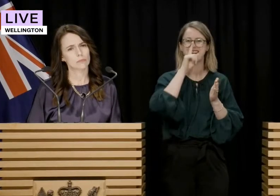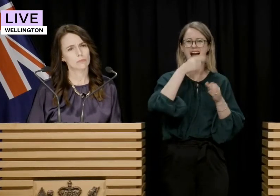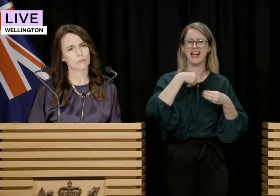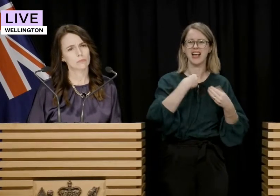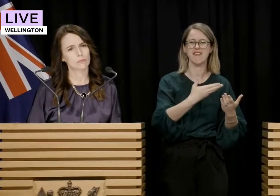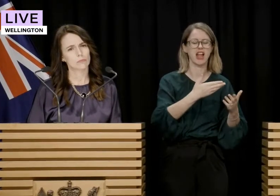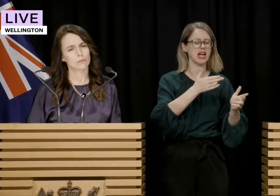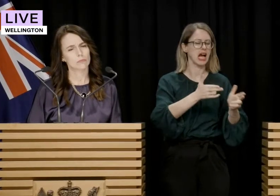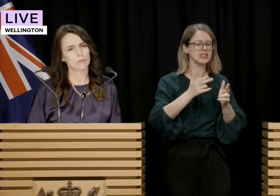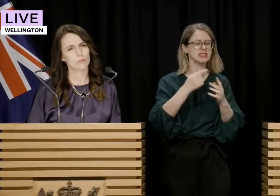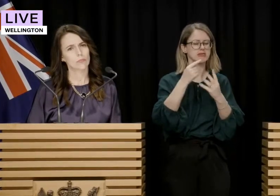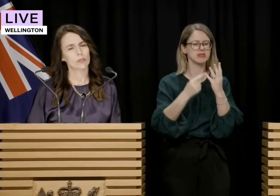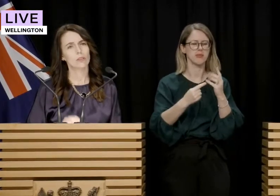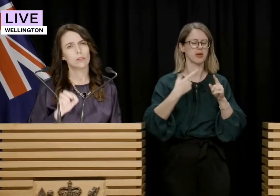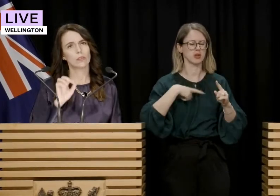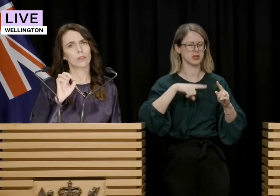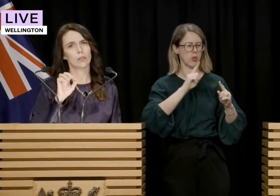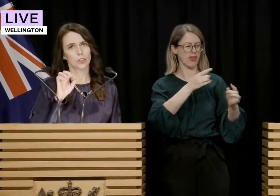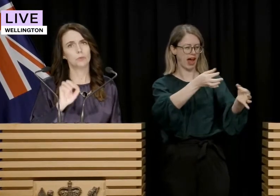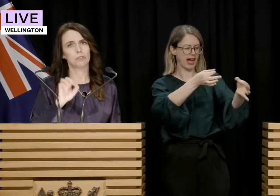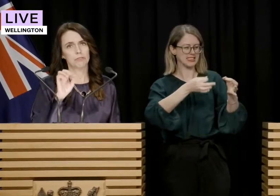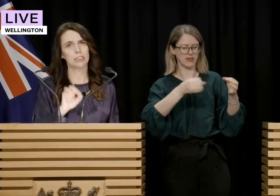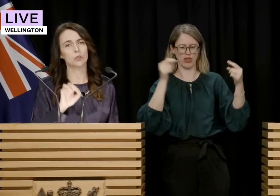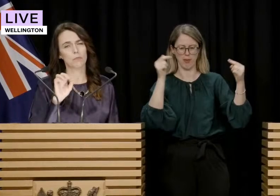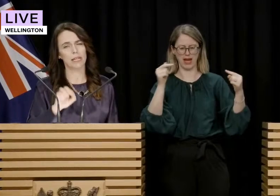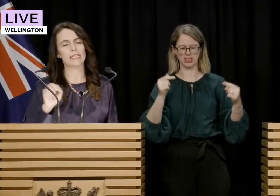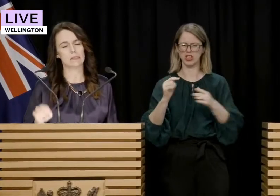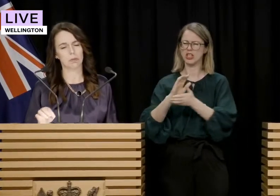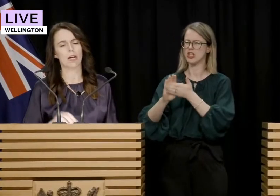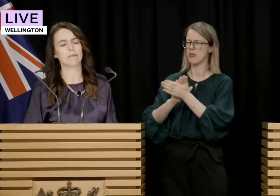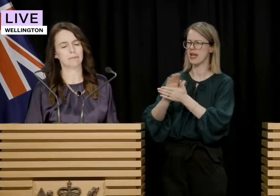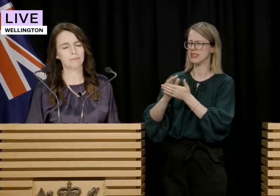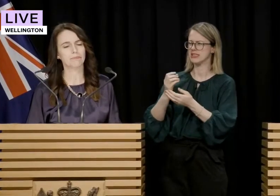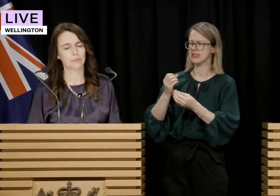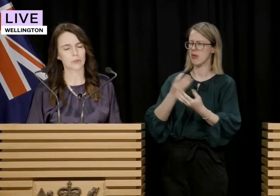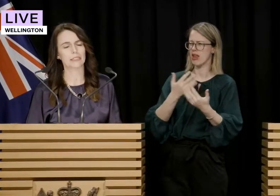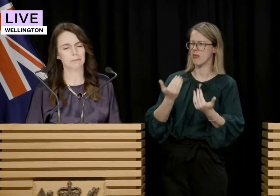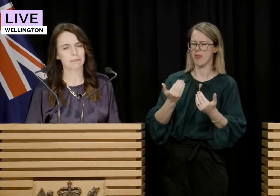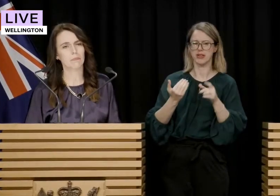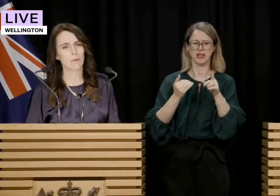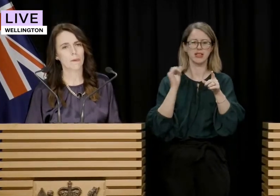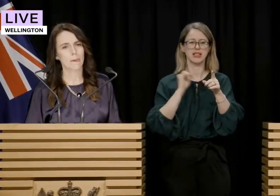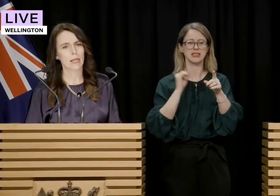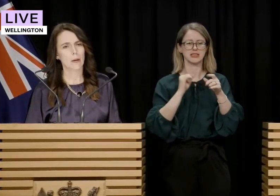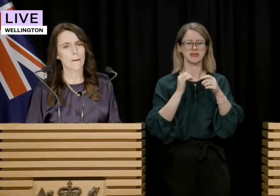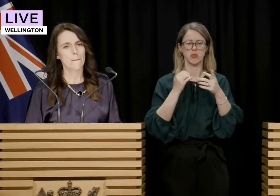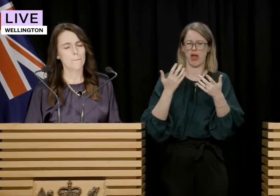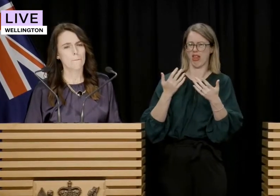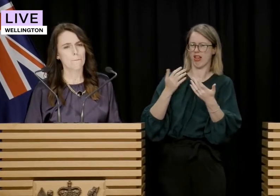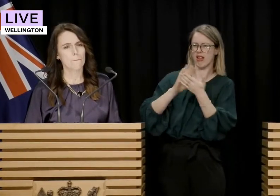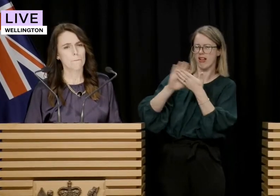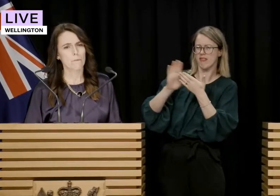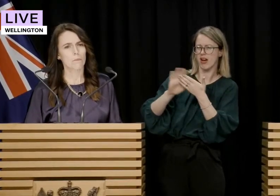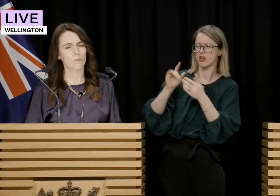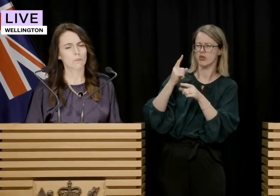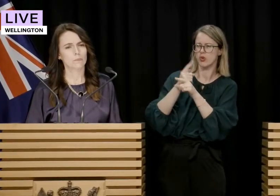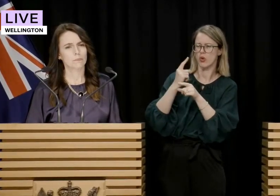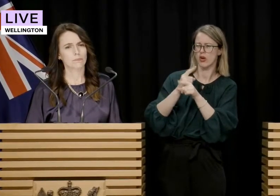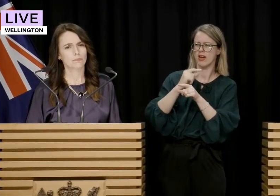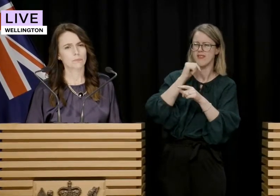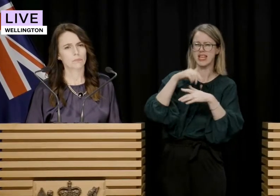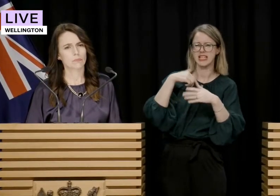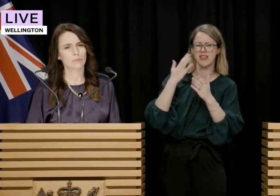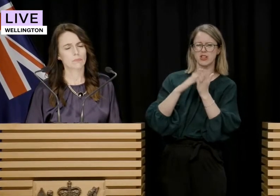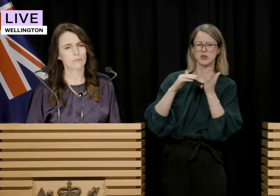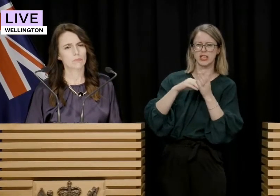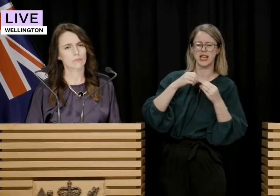isn't quite there with what they're asking for, what New Zealand has. In terms of physical immediate supply, correct. Well, I might then invite you to speak on whether there's anything else